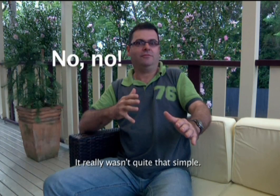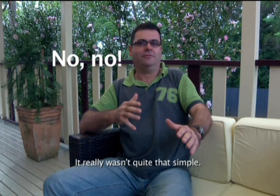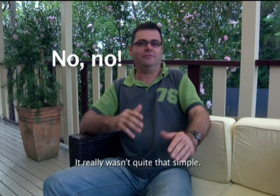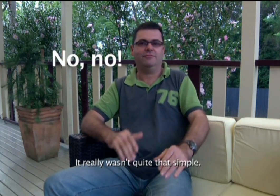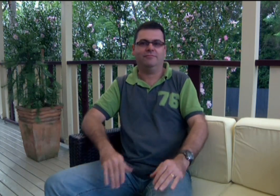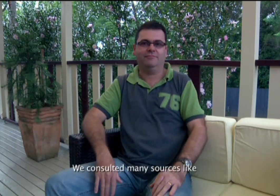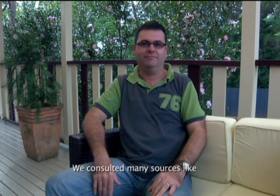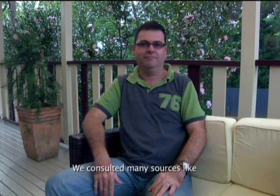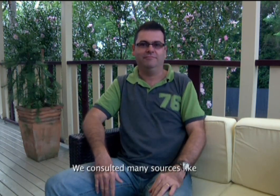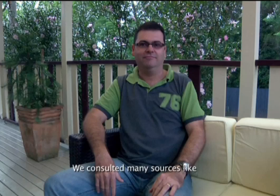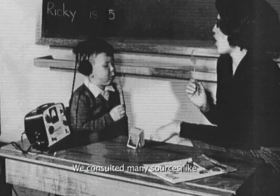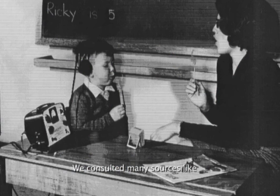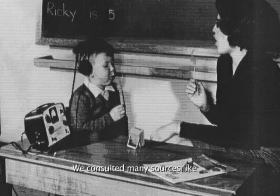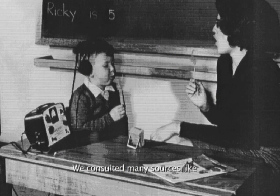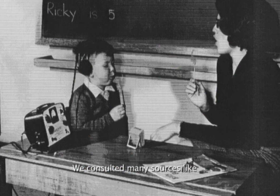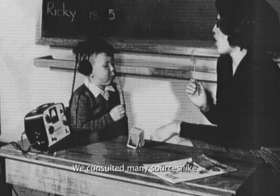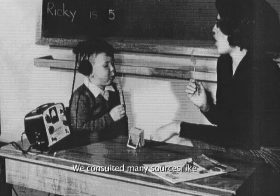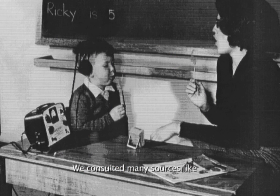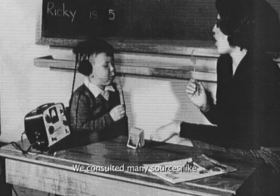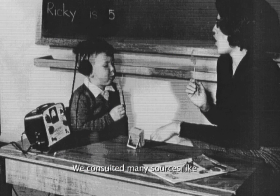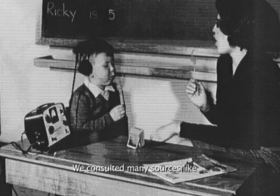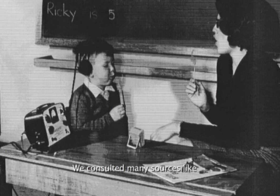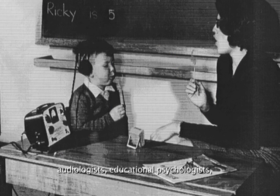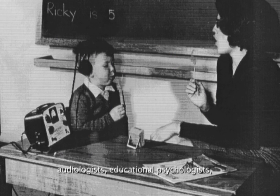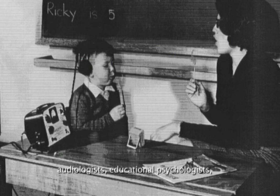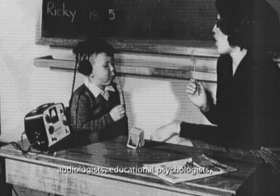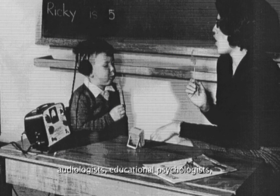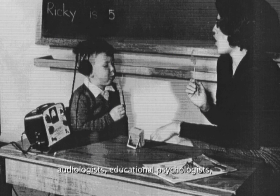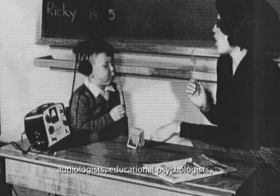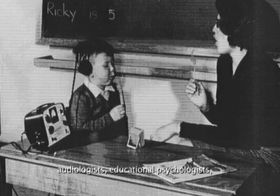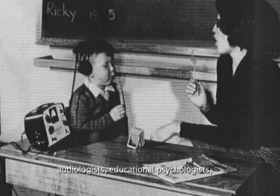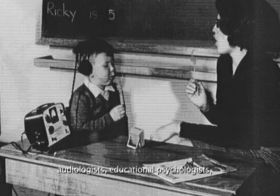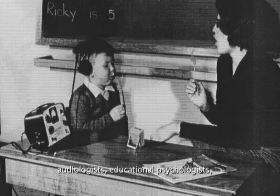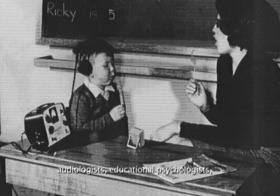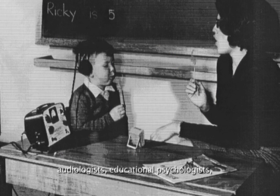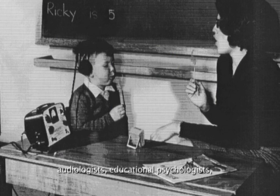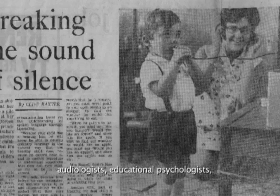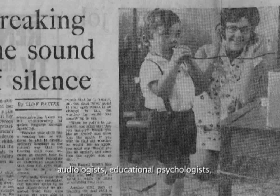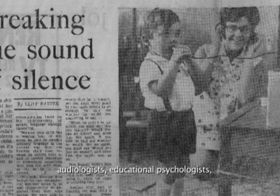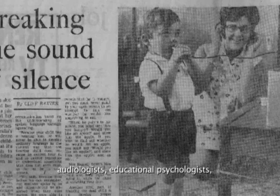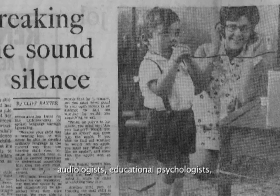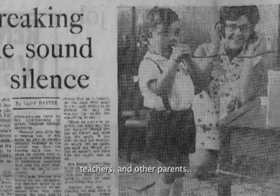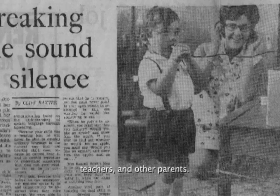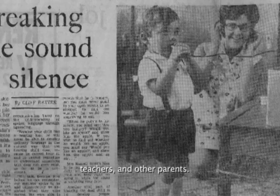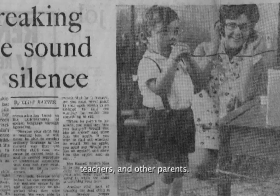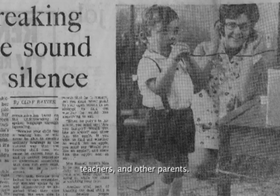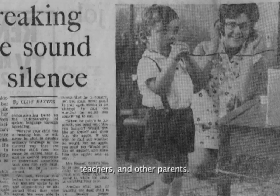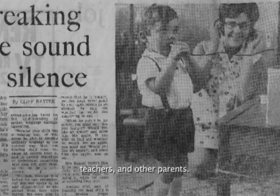simple. We consulted many sources like audiologists, educational psychologists, teachers, and